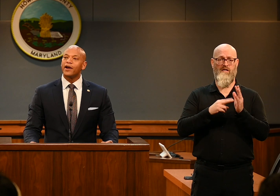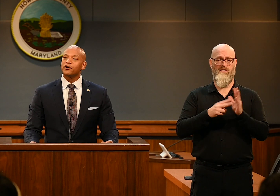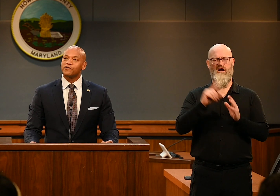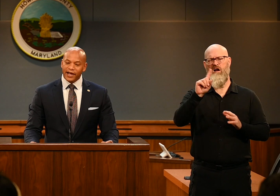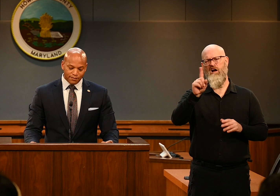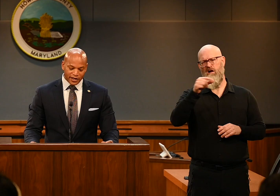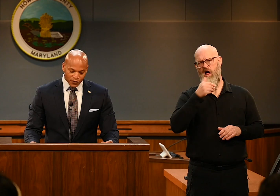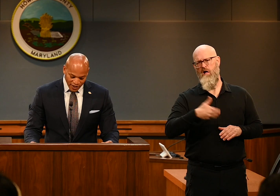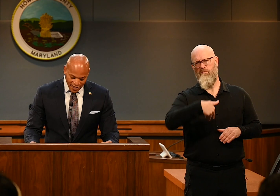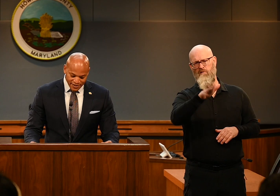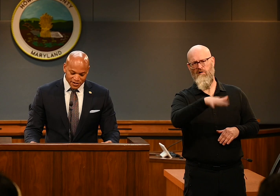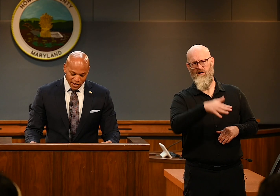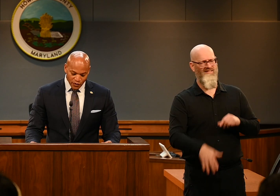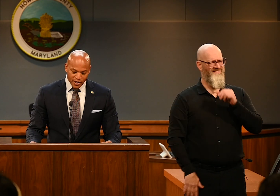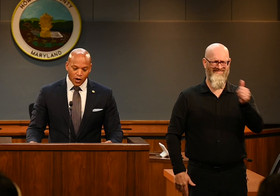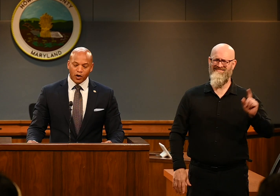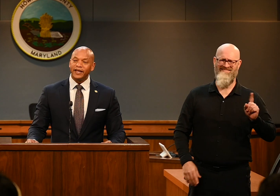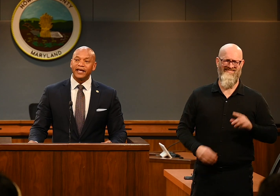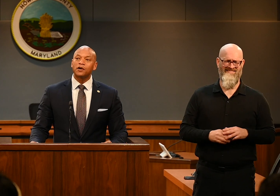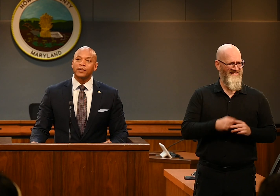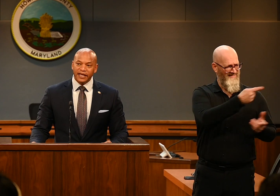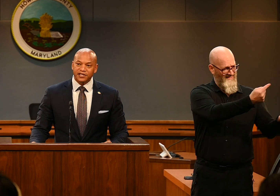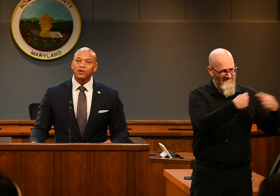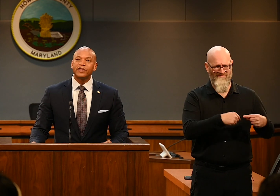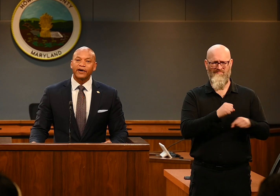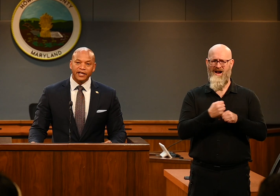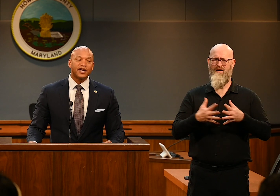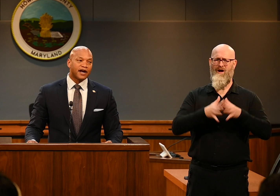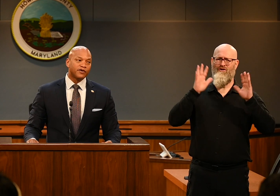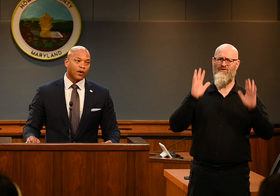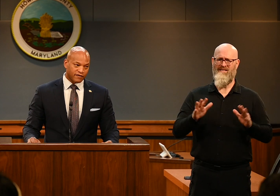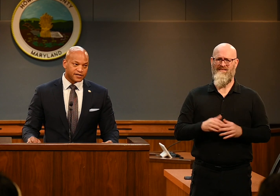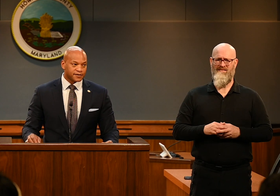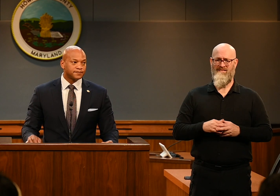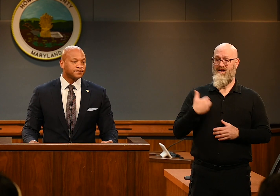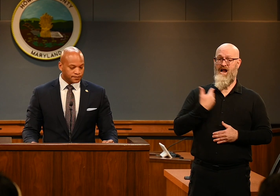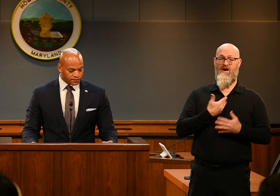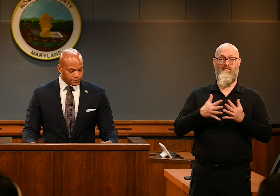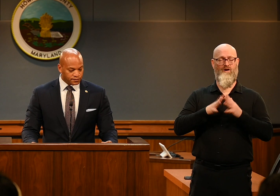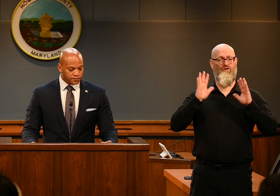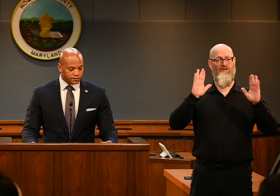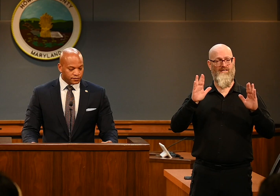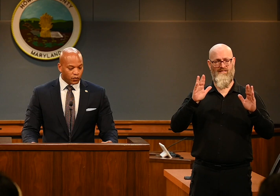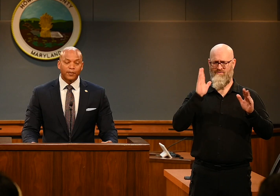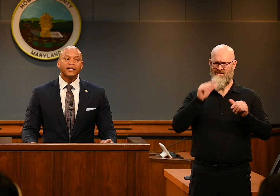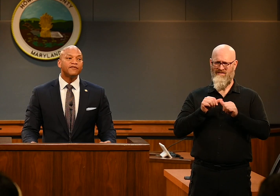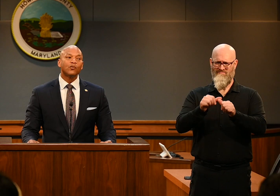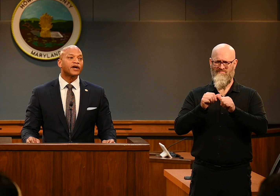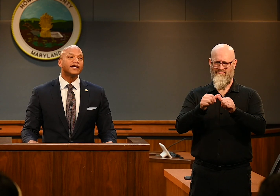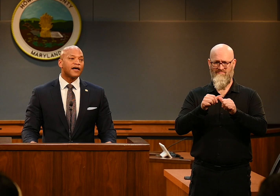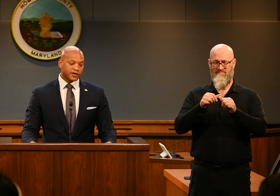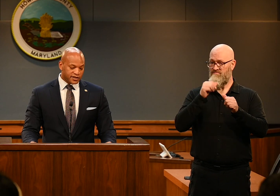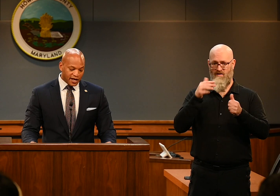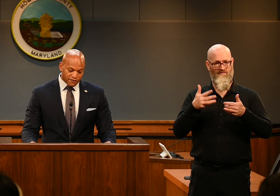Making America great means realizing this country would be incomplete without each and every one of us. We believe